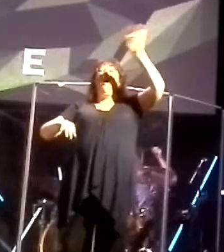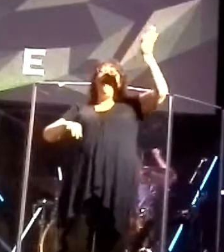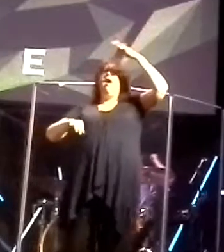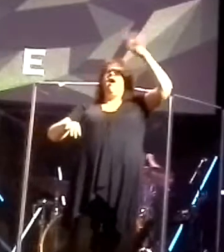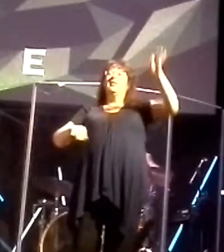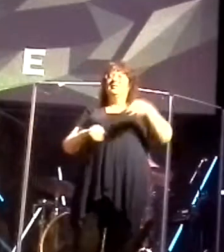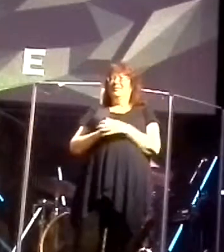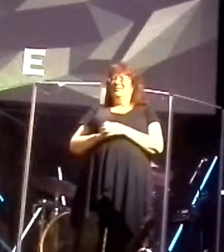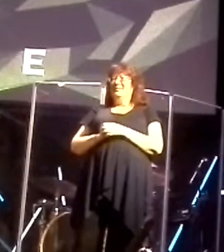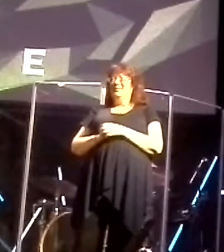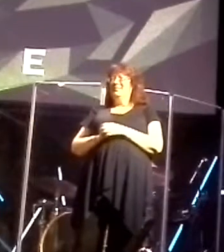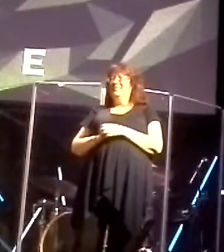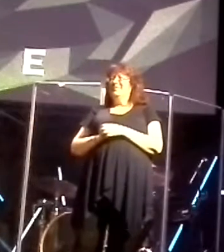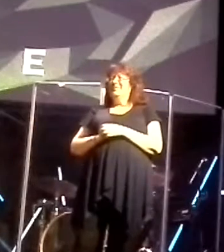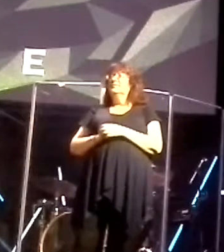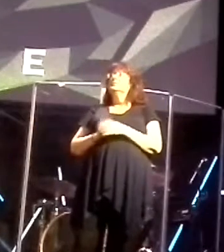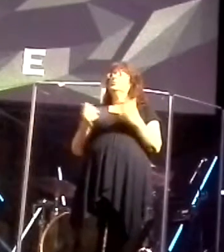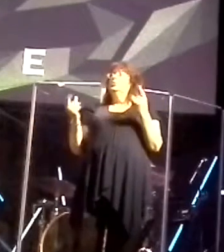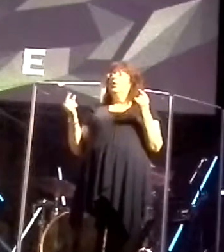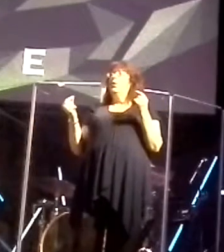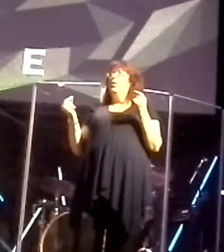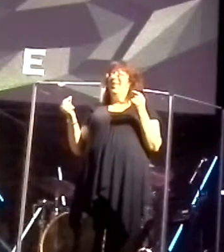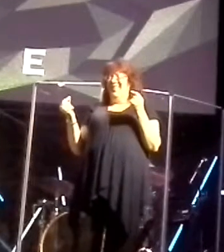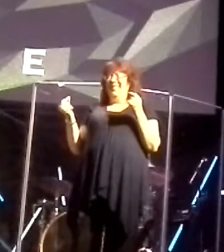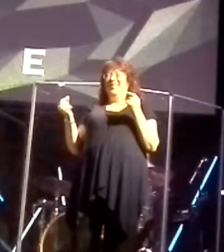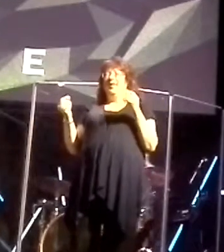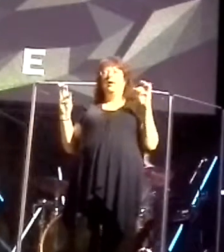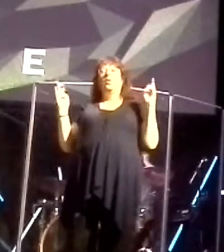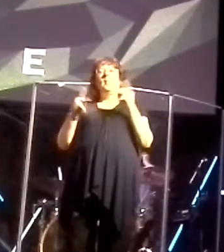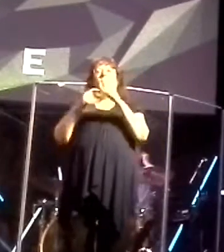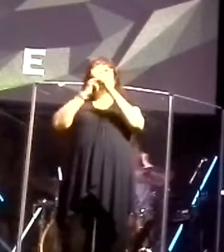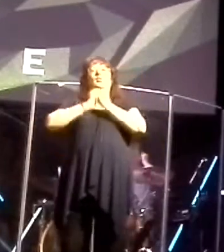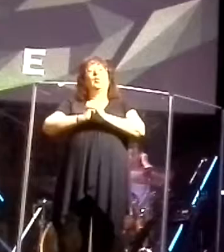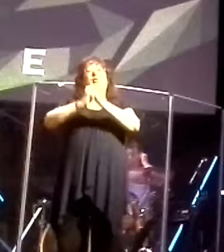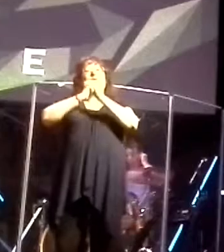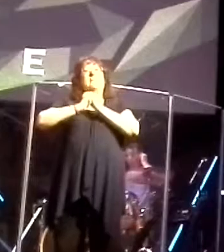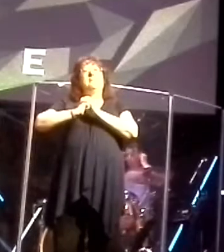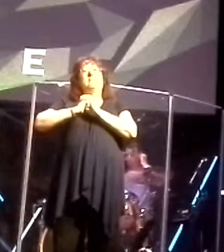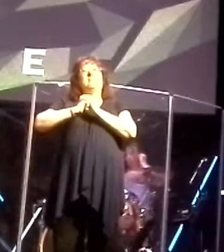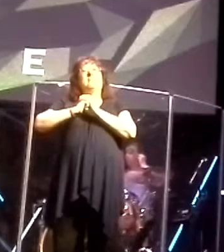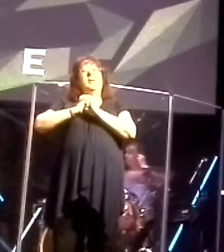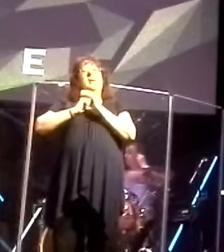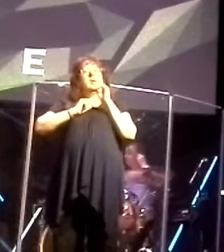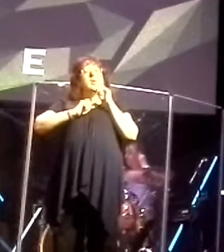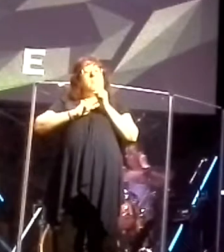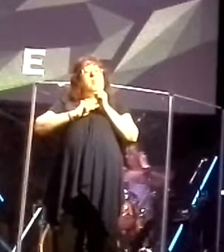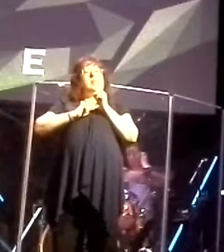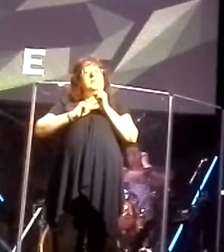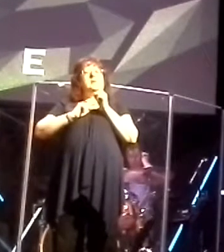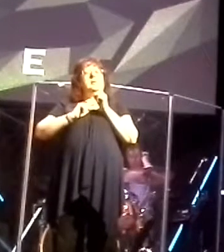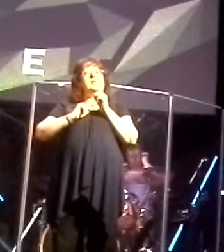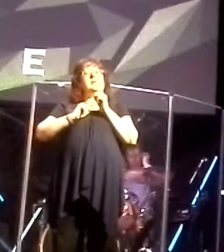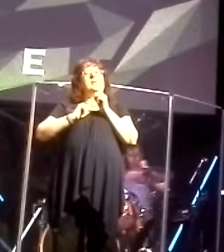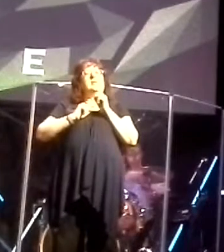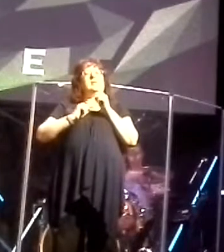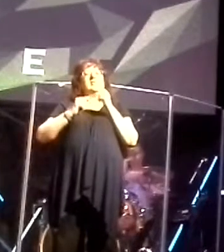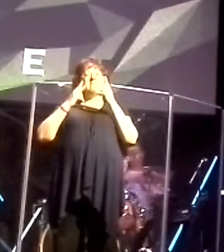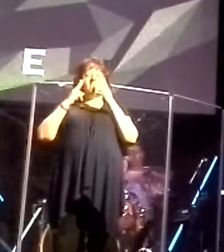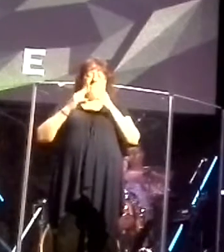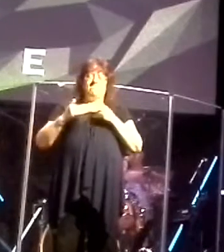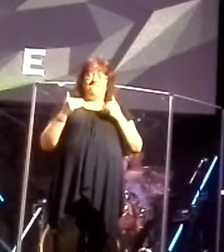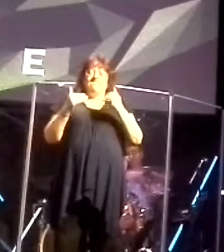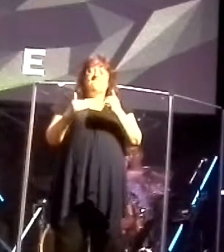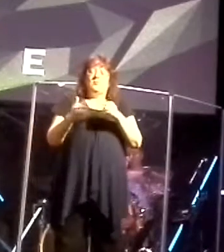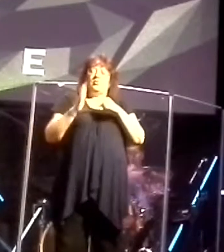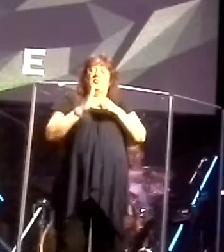right. So what we're going to do today is we go back into worship. Is we're going to take a moment and take a physical step